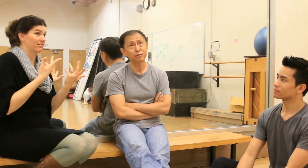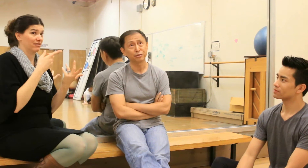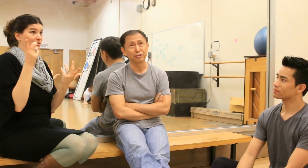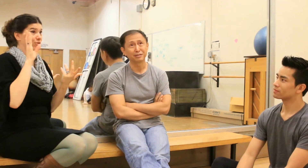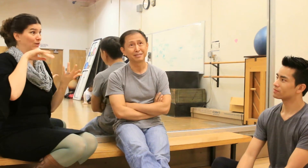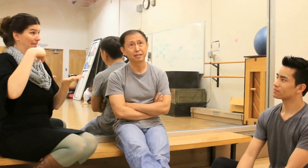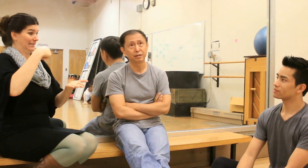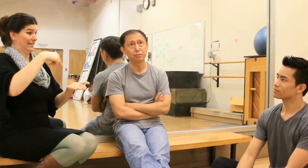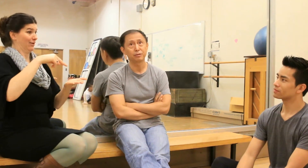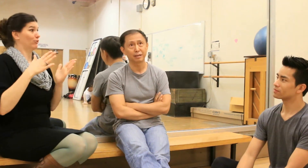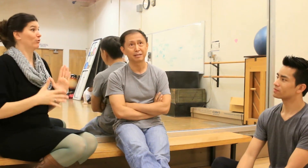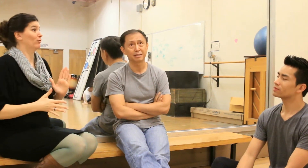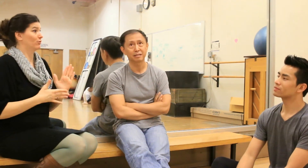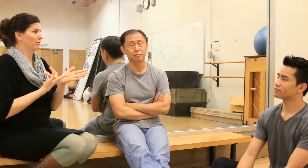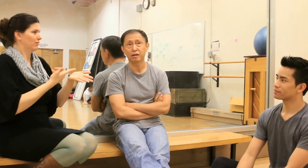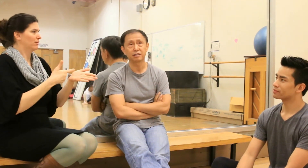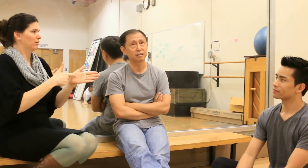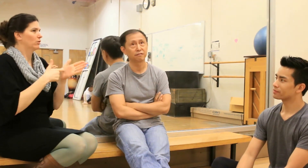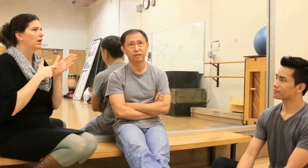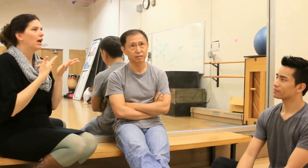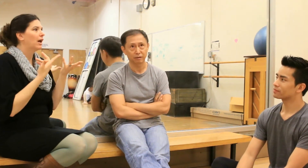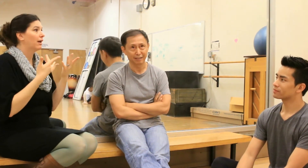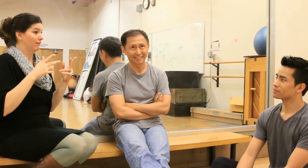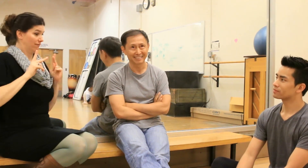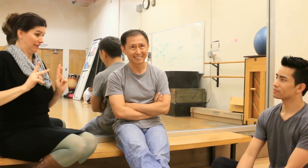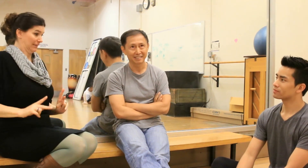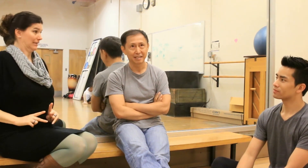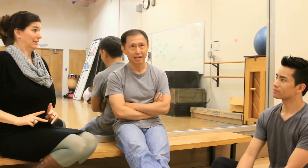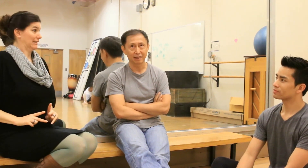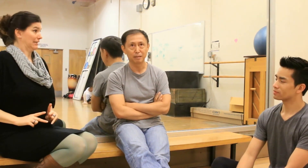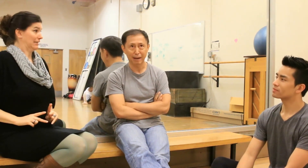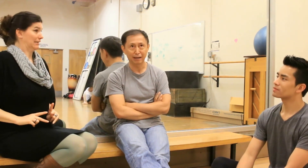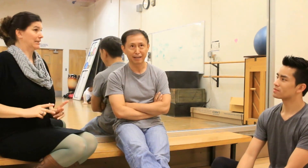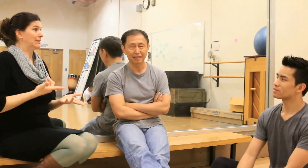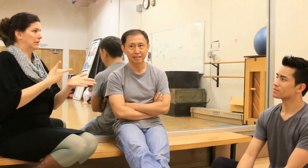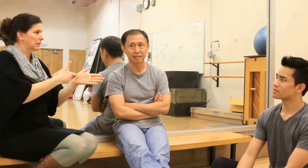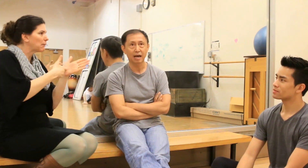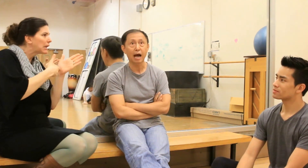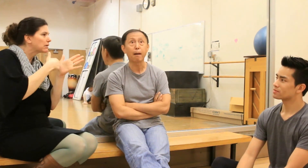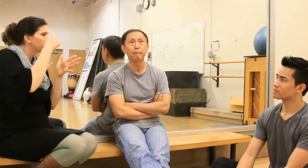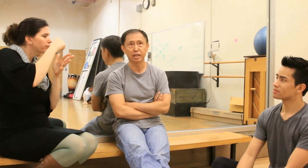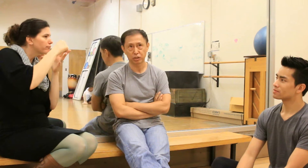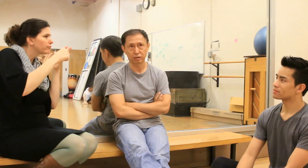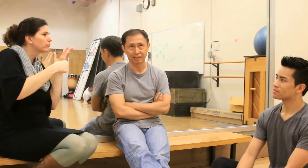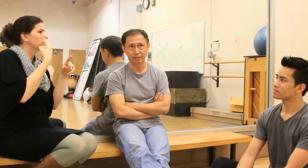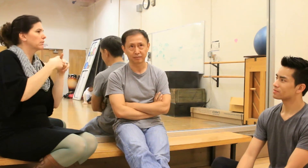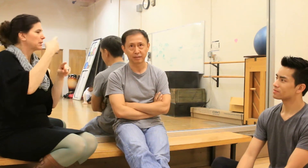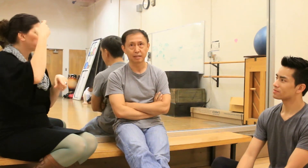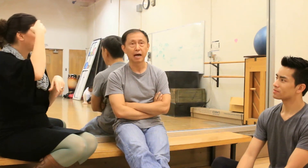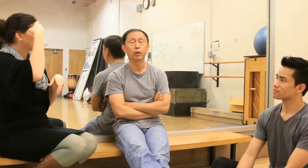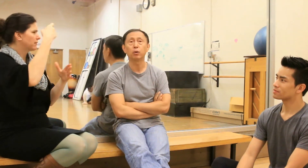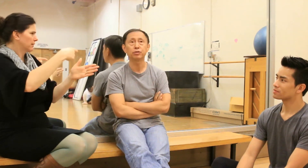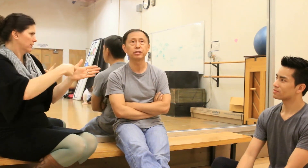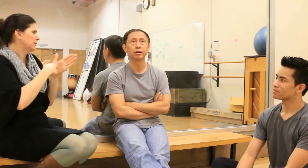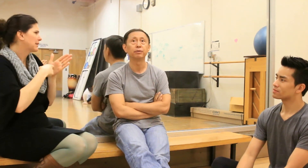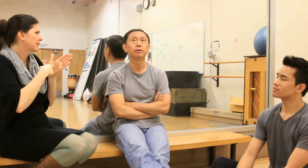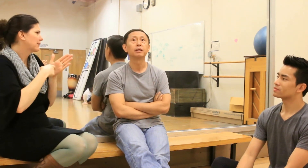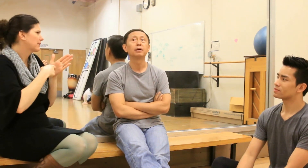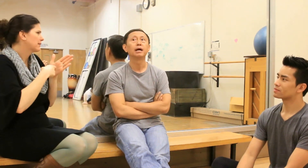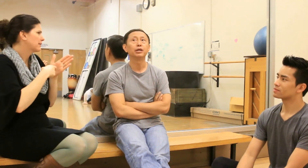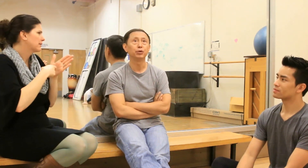the dancer, they request not just physically, but demanding and mentally. And